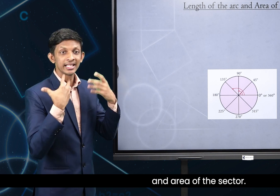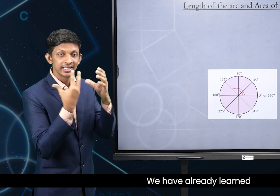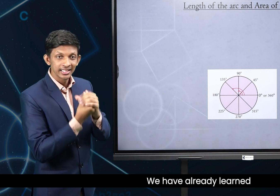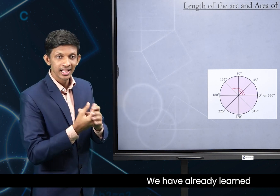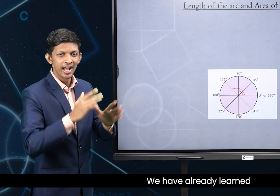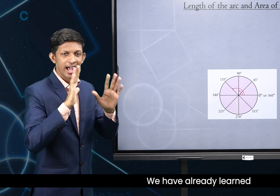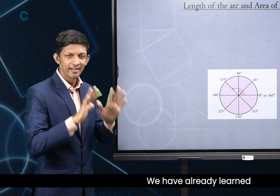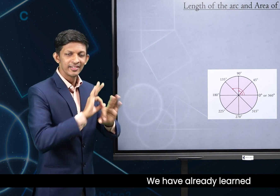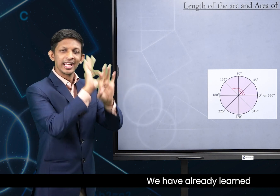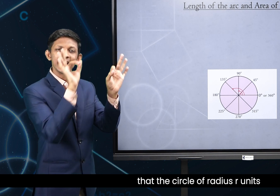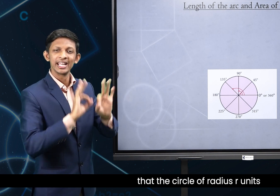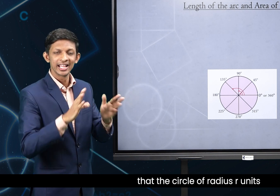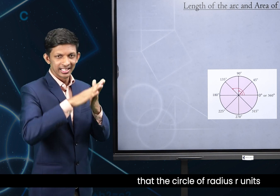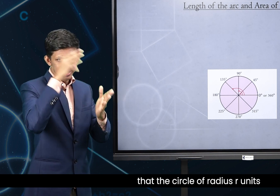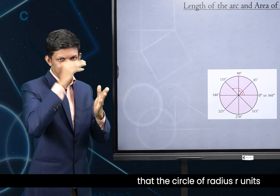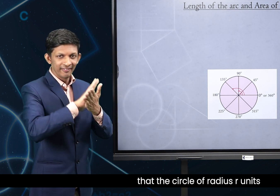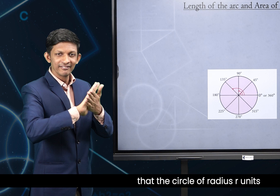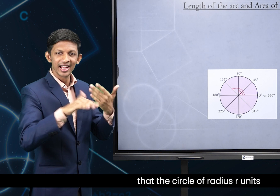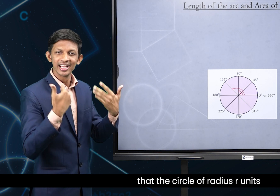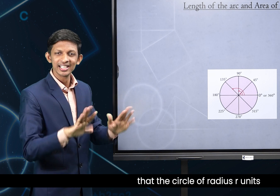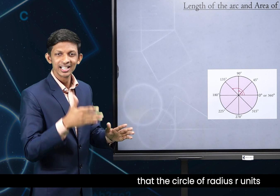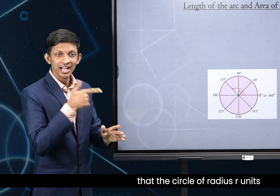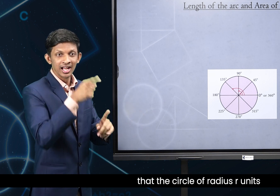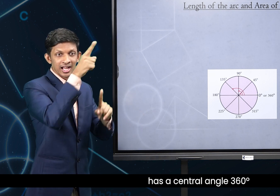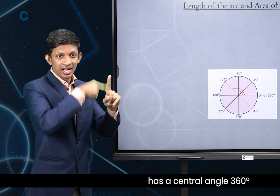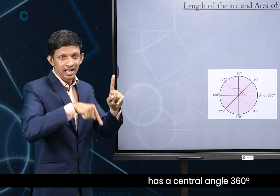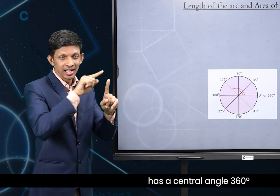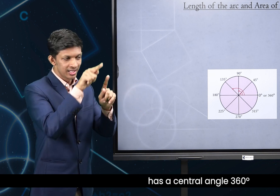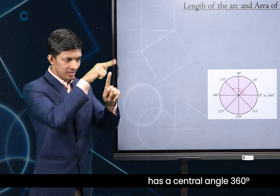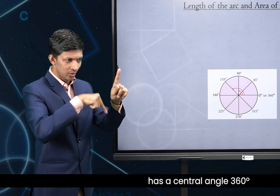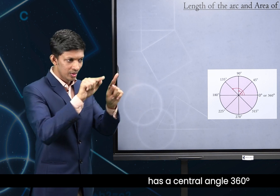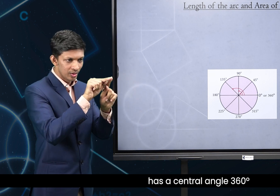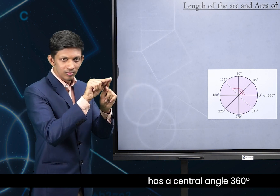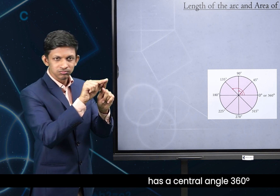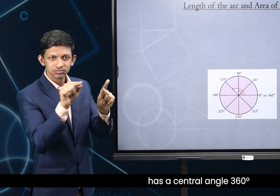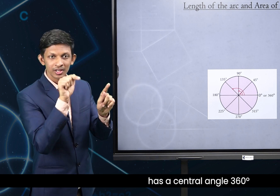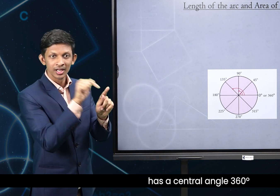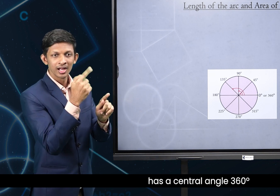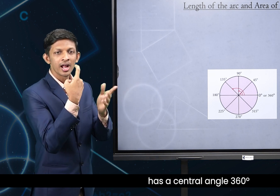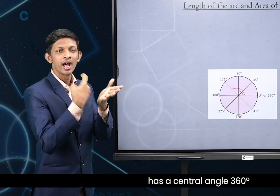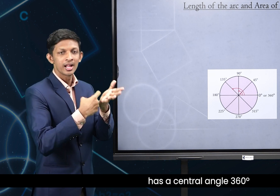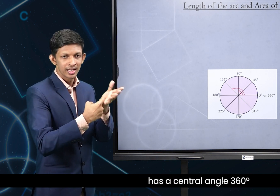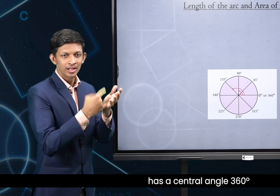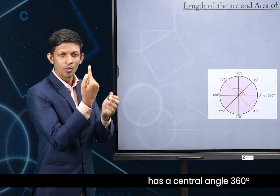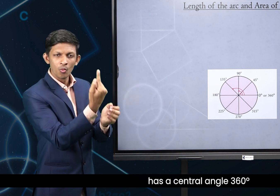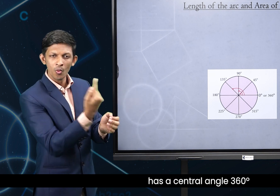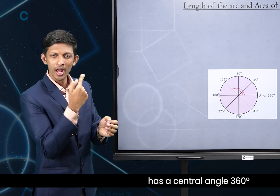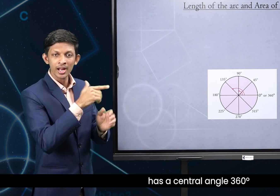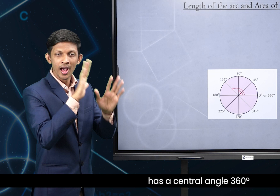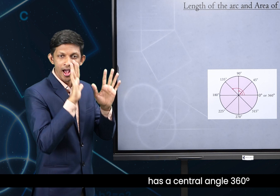We have already learnt that a circle of radius r units has a central angle 360 degrees.